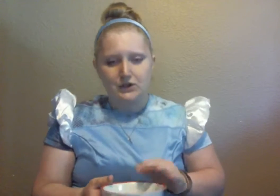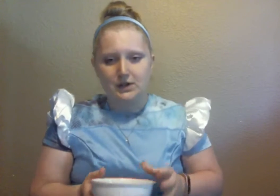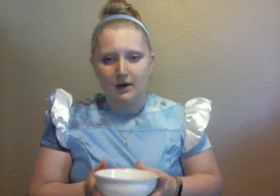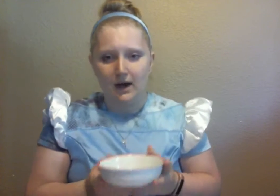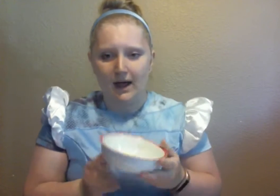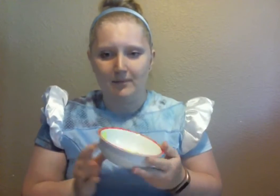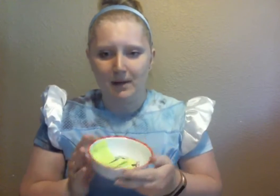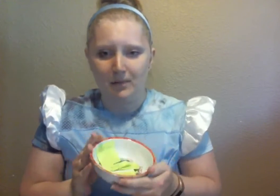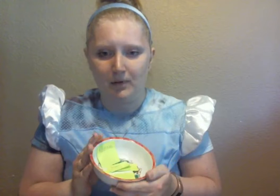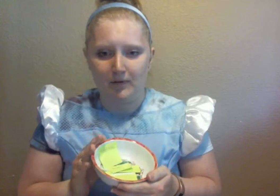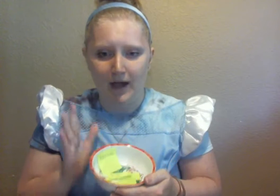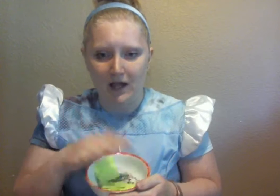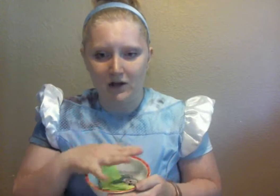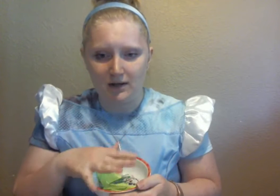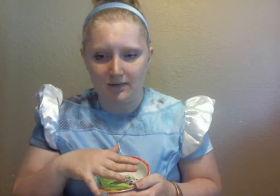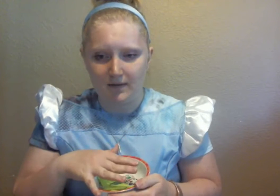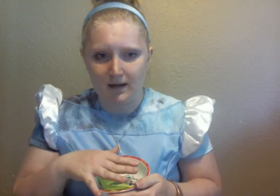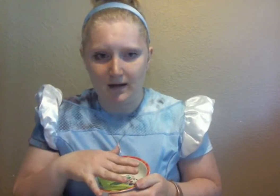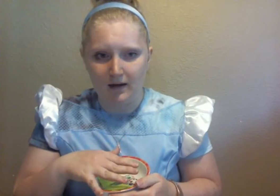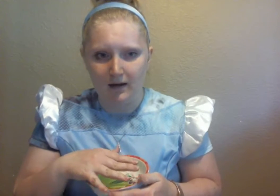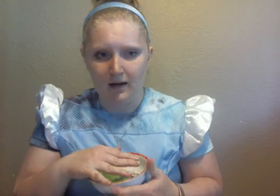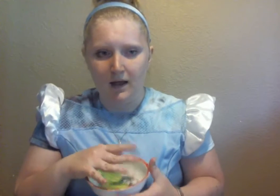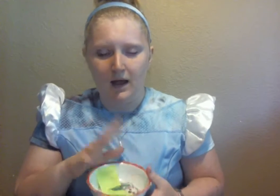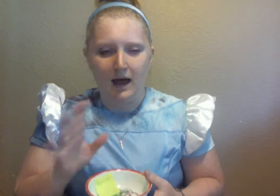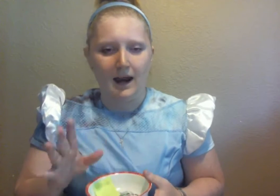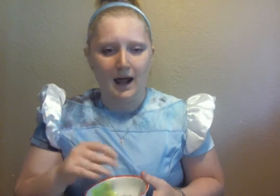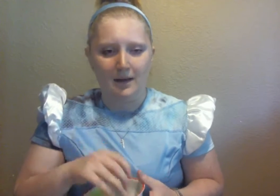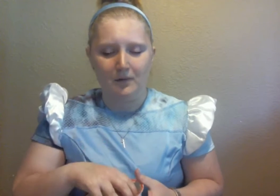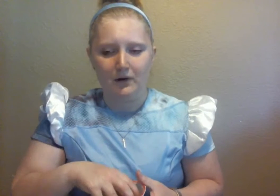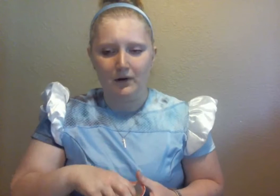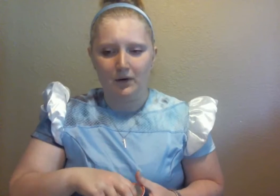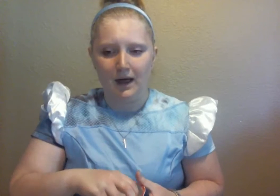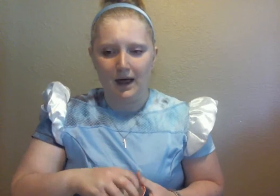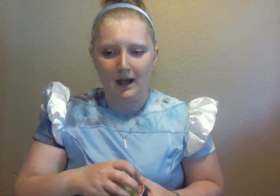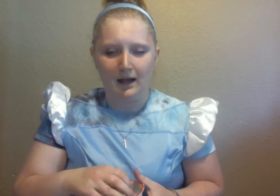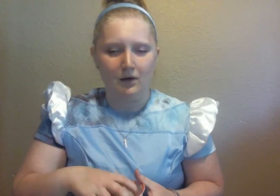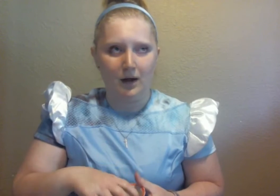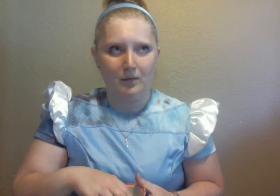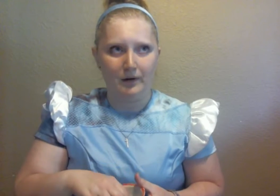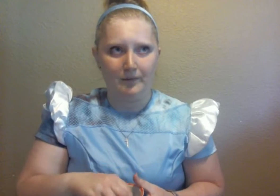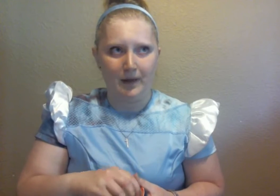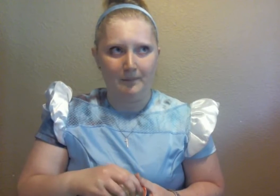So I have my bowl of adjectives here, and I am going to go ahead and grab one of them.